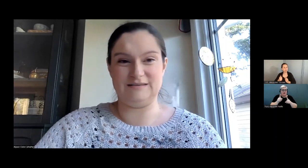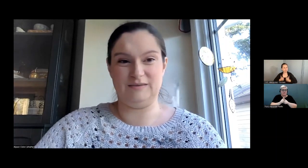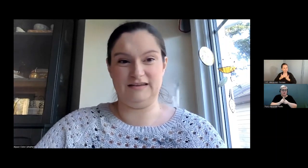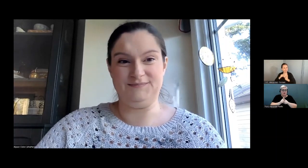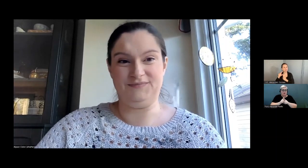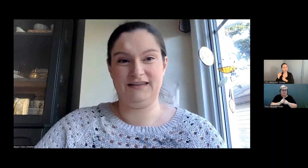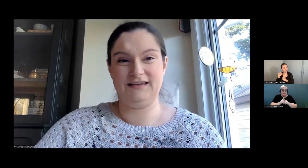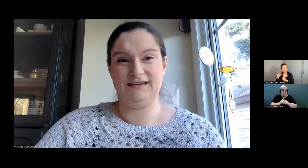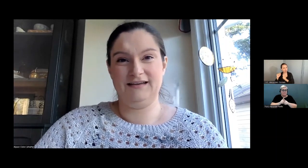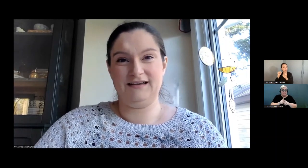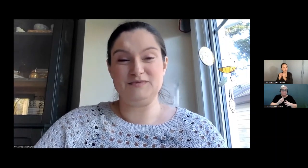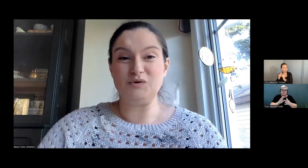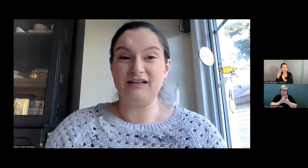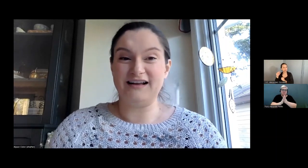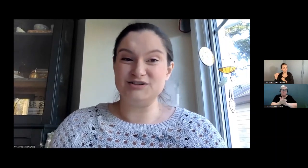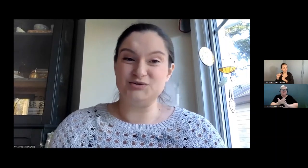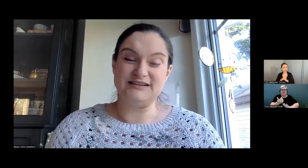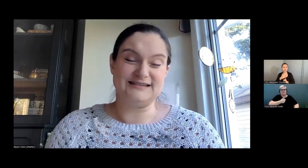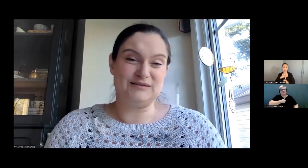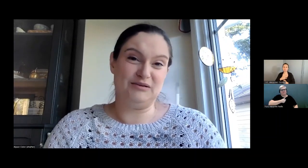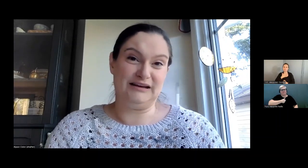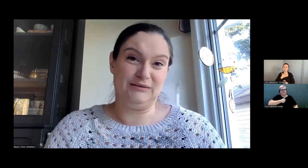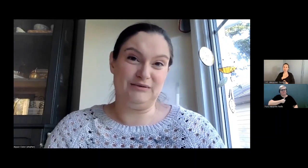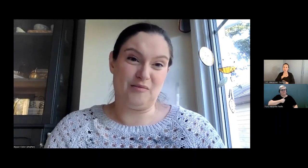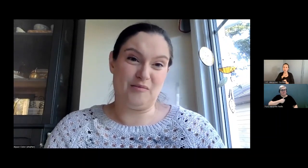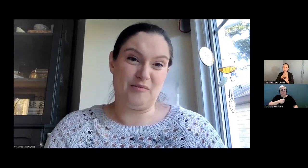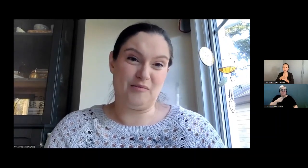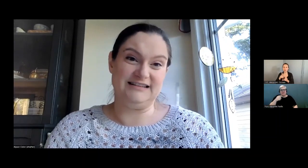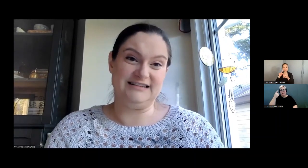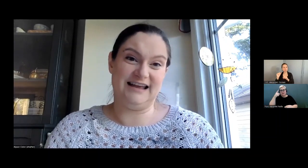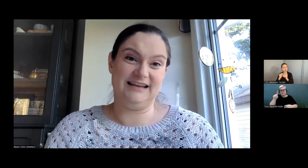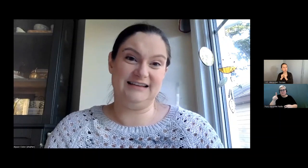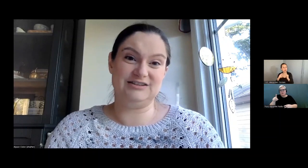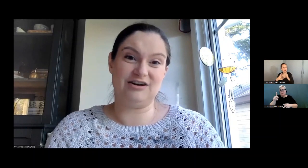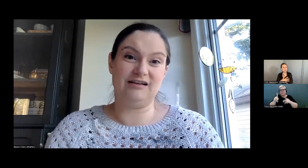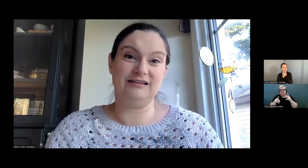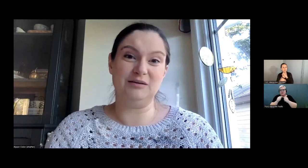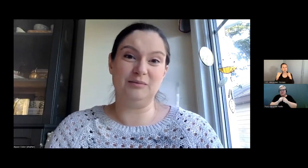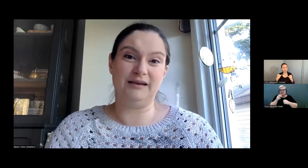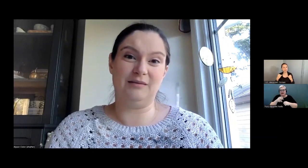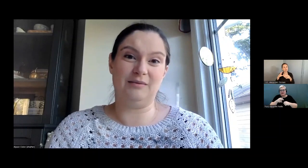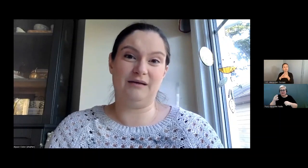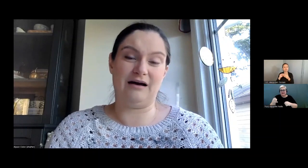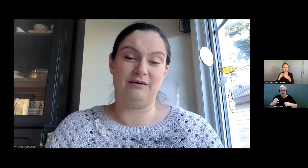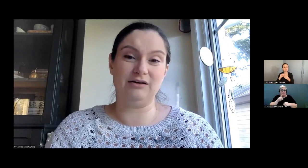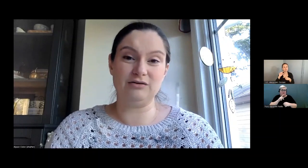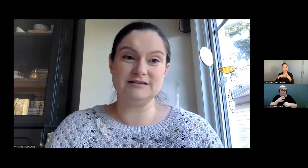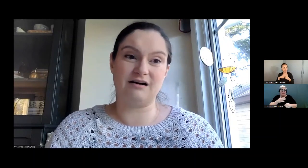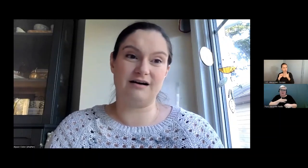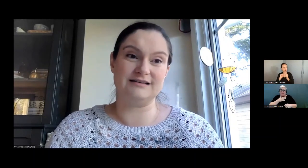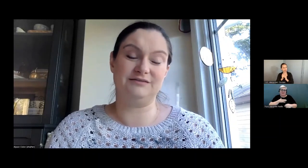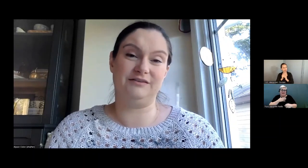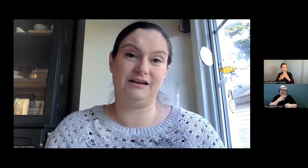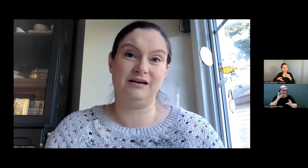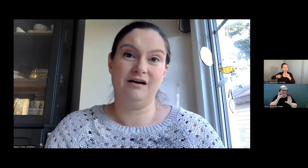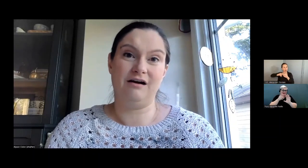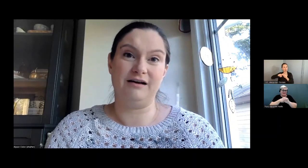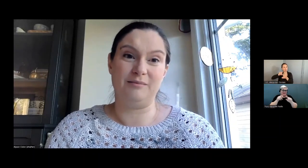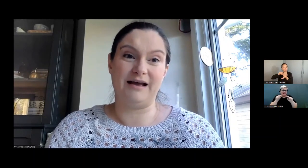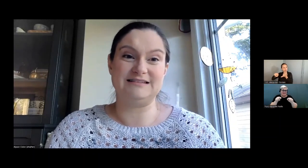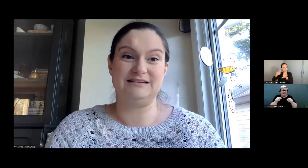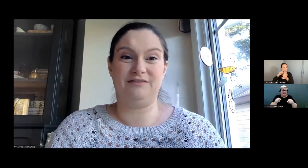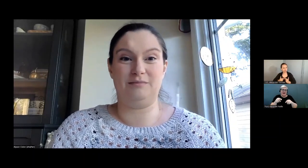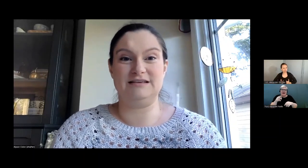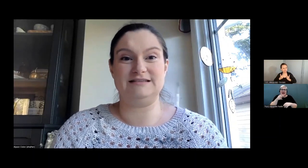with disability. I'm so glad to join Disability Without Poverty today to talk a little bit about how increased costs of living